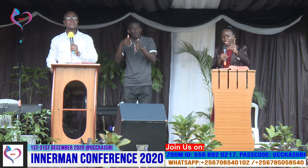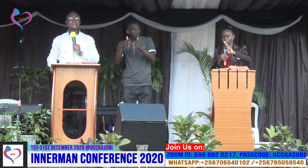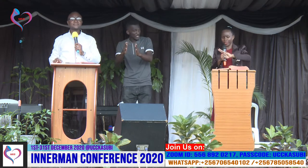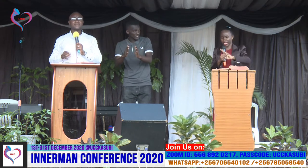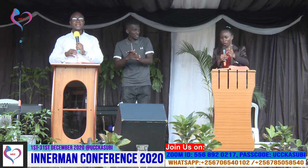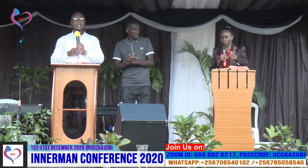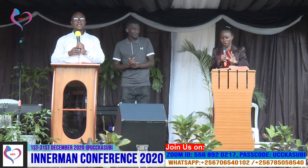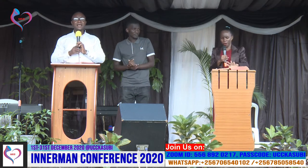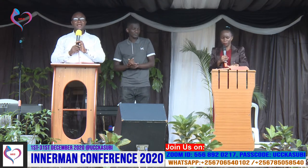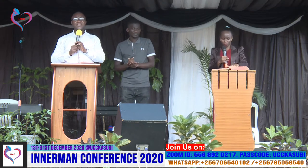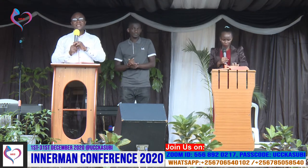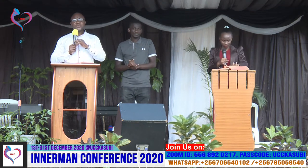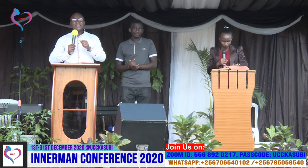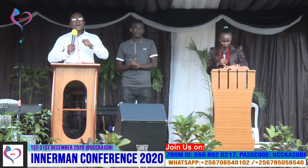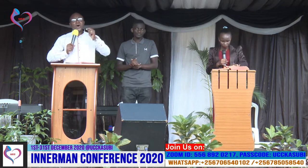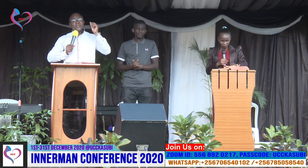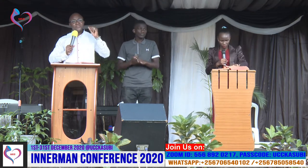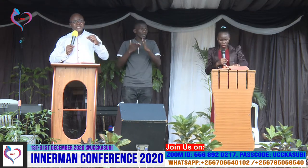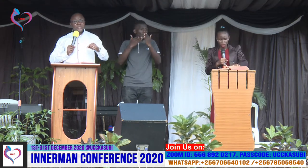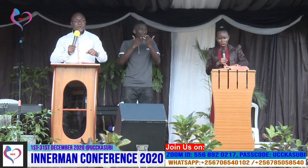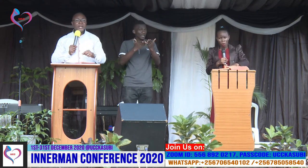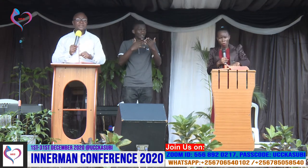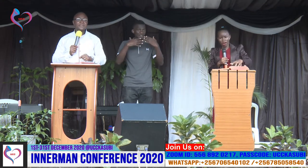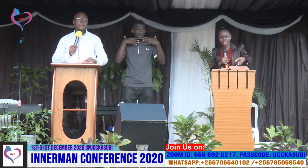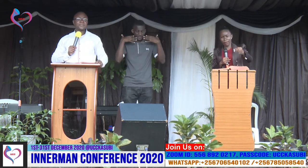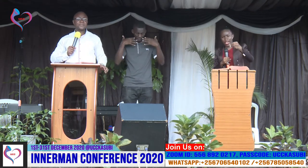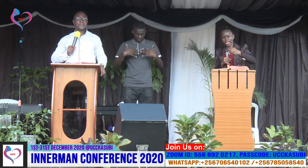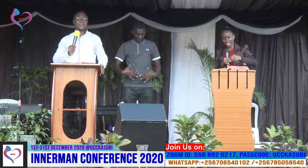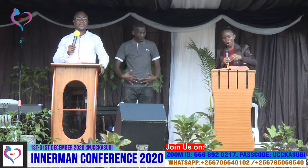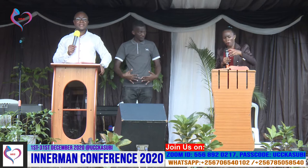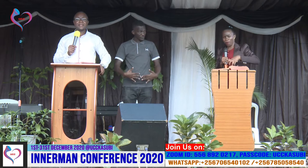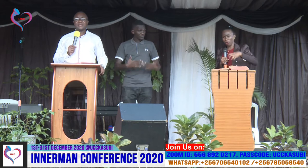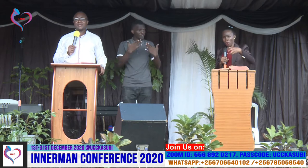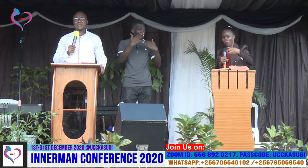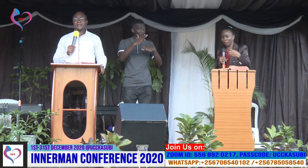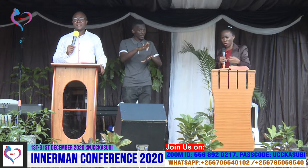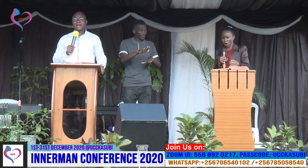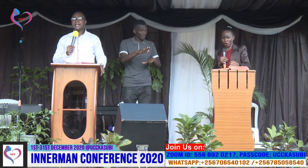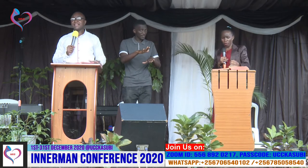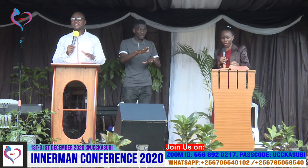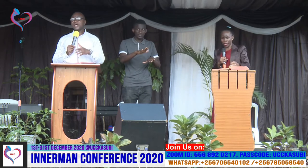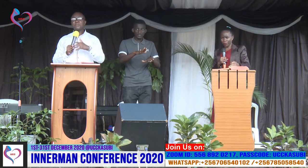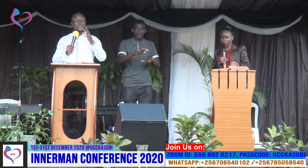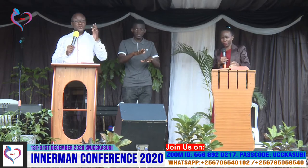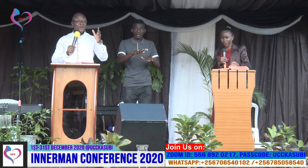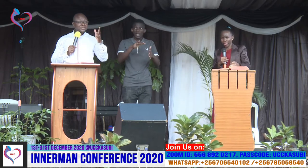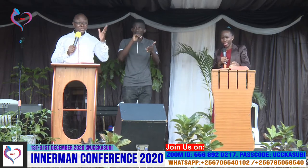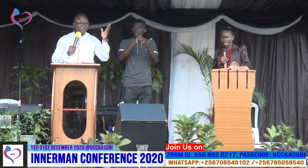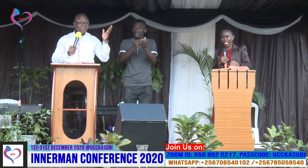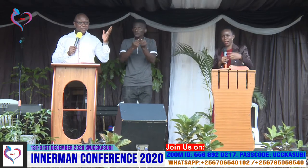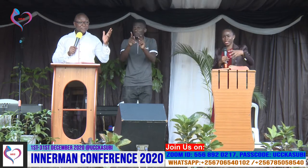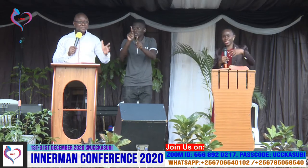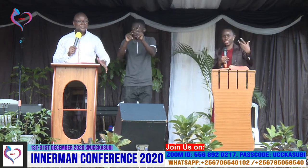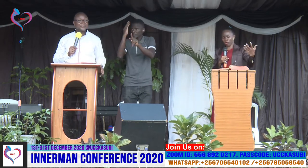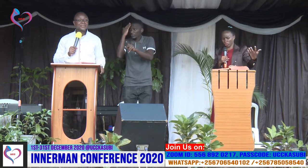two kinds of death or three. There is what they call the physical death. Walo chebayita okufa kuno kwa buliwo kwa mubiri. And that's what most of us